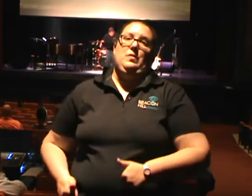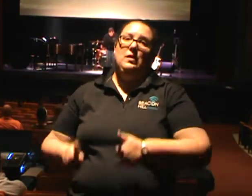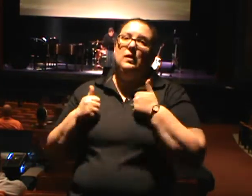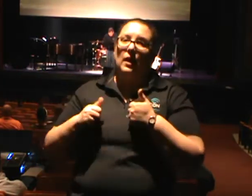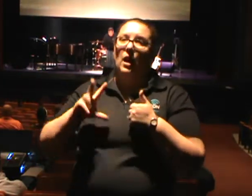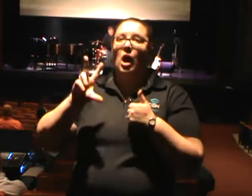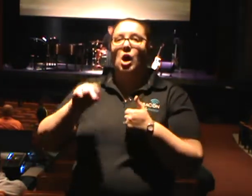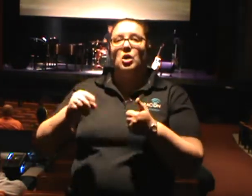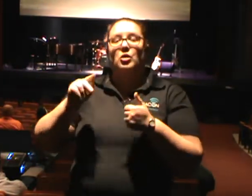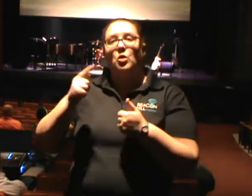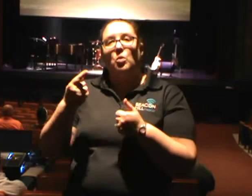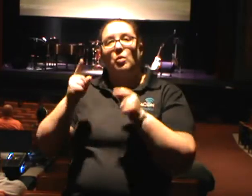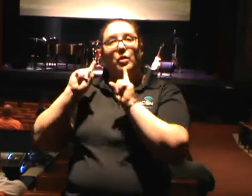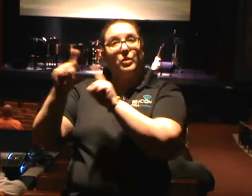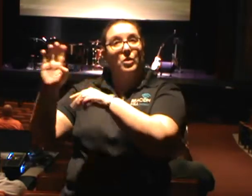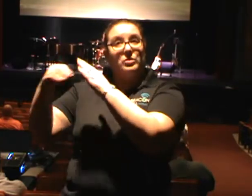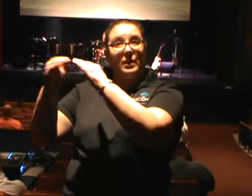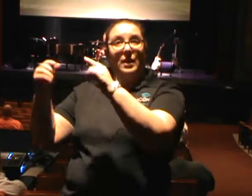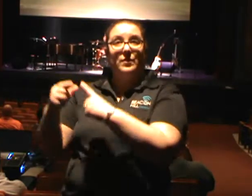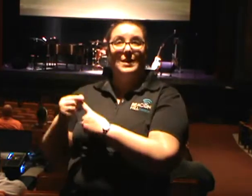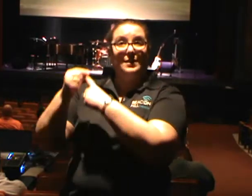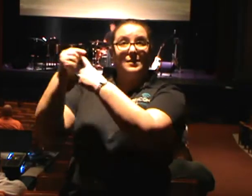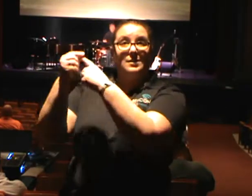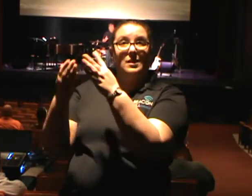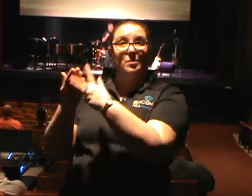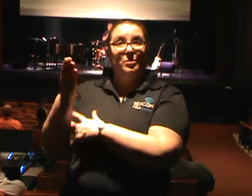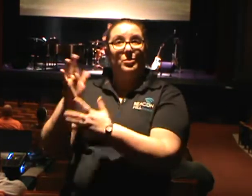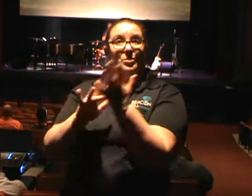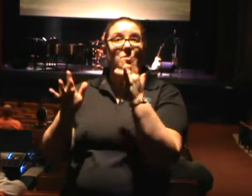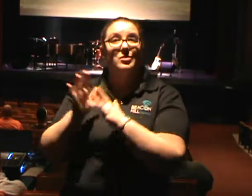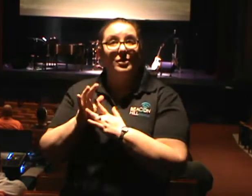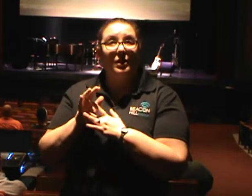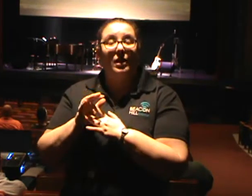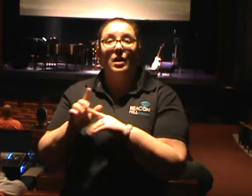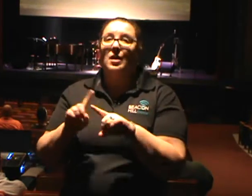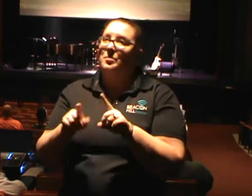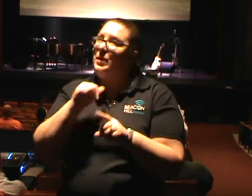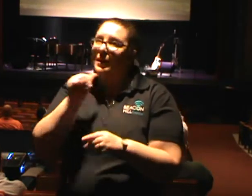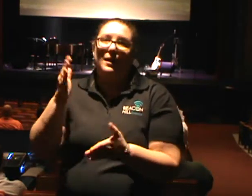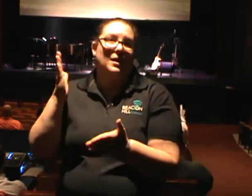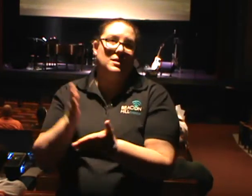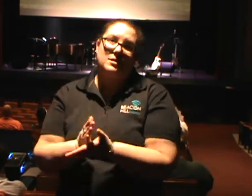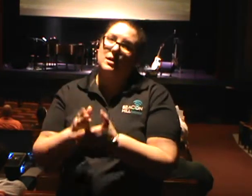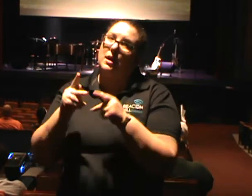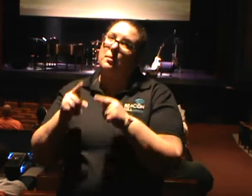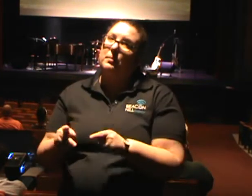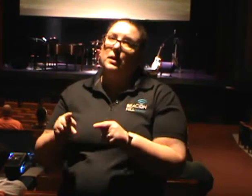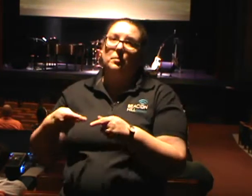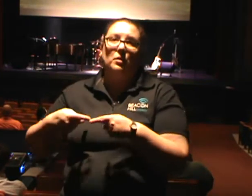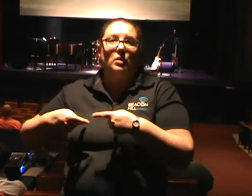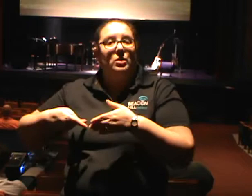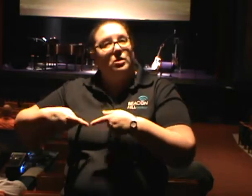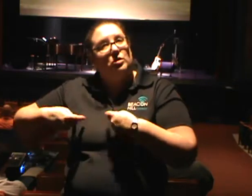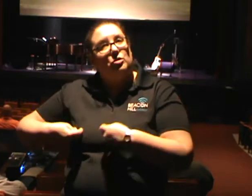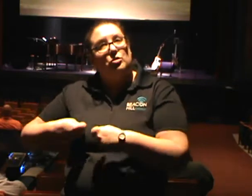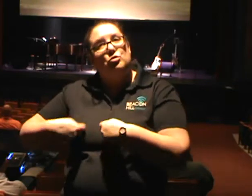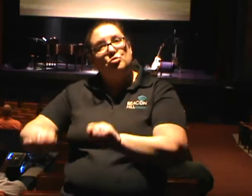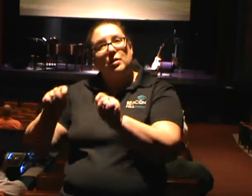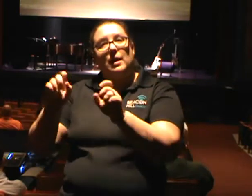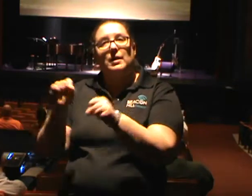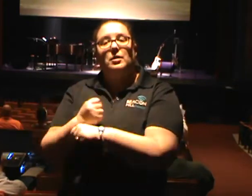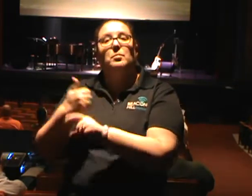heaven except through him. Yet, that doesn't stop people trying to make their own way. There are people